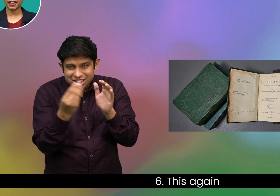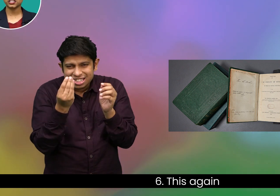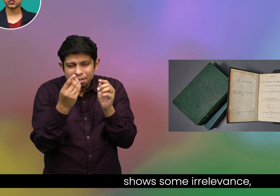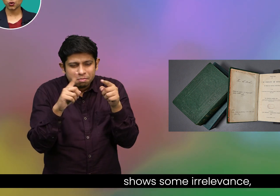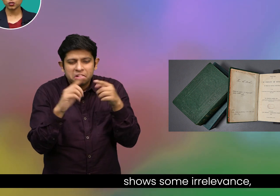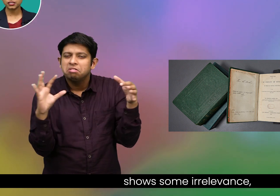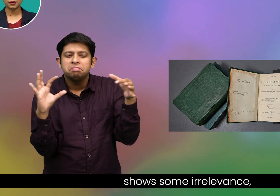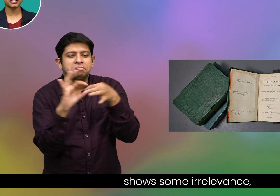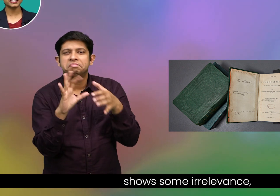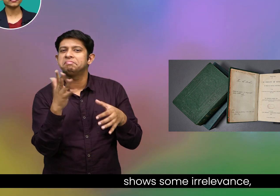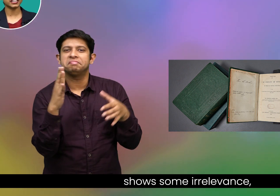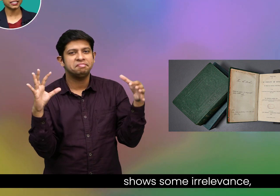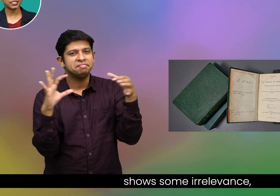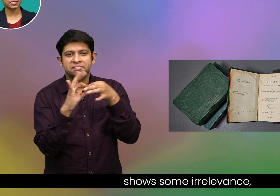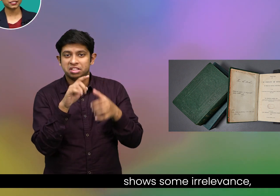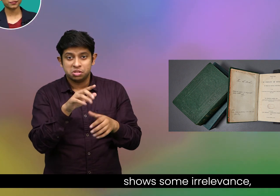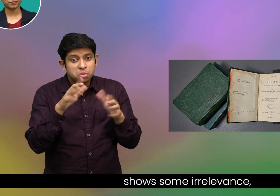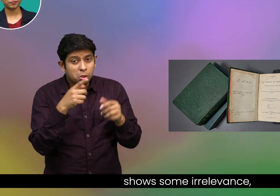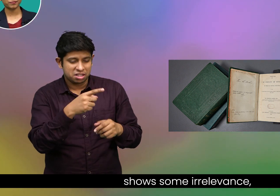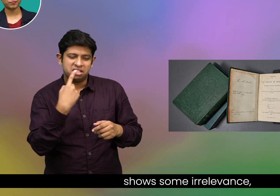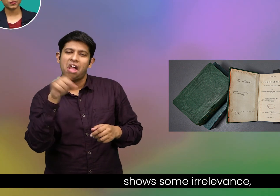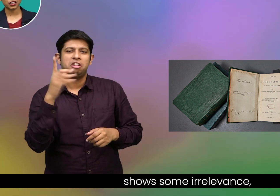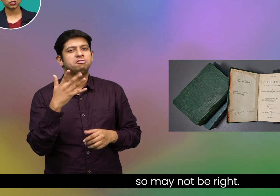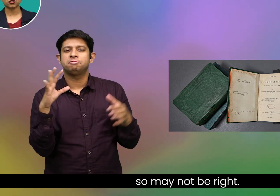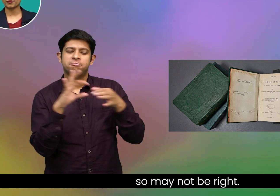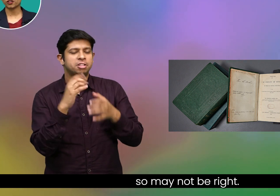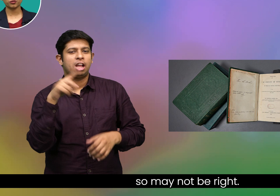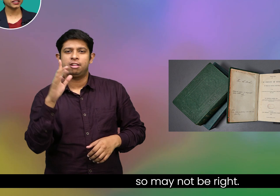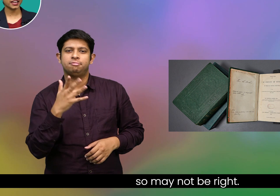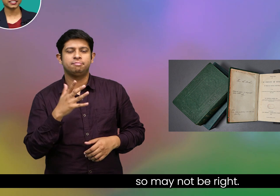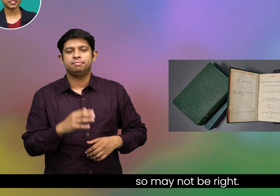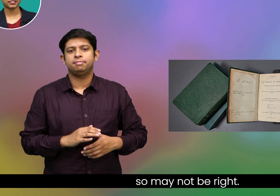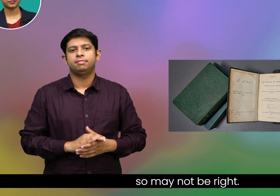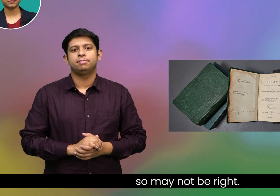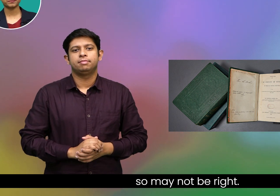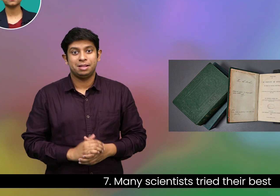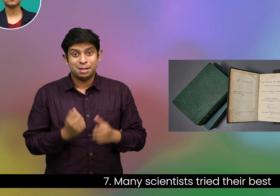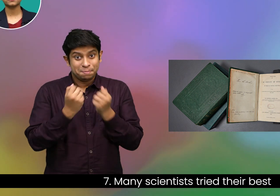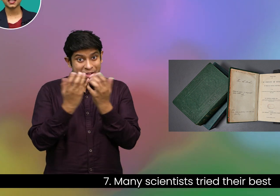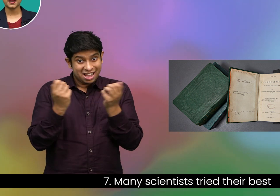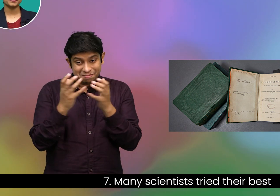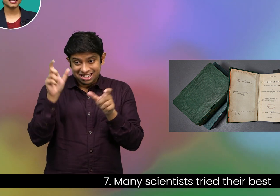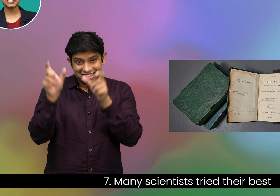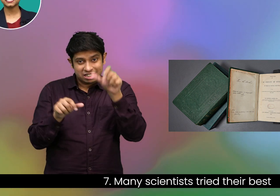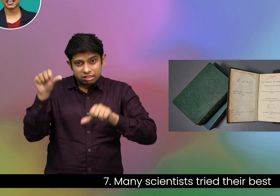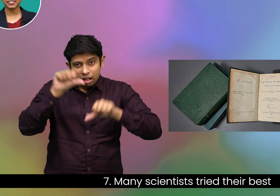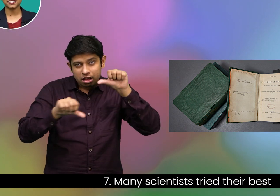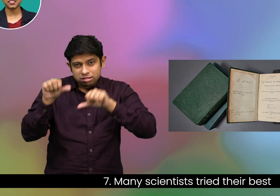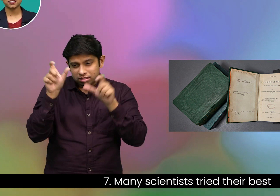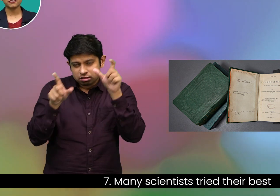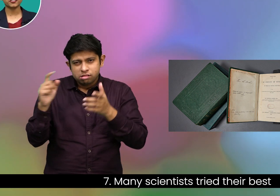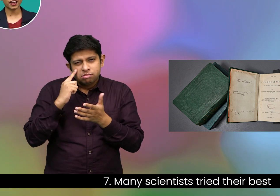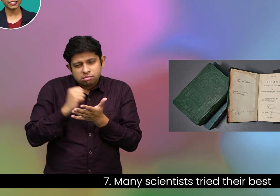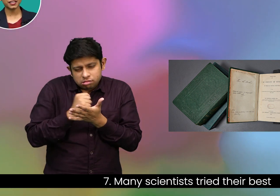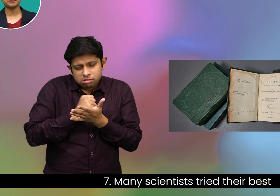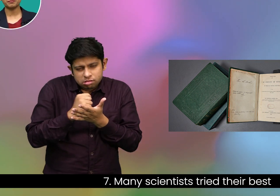This again shows some irrelevance, so may not be right. Many